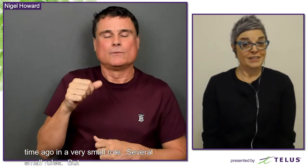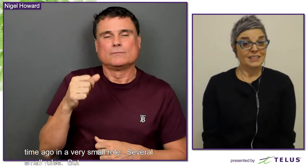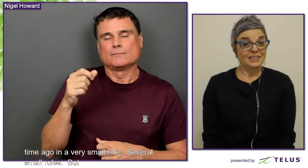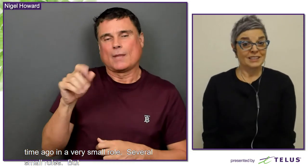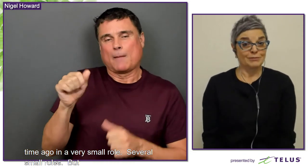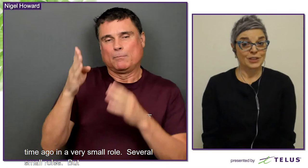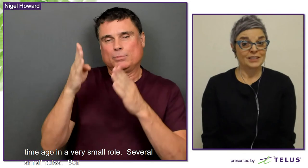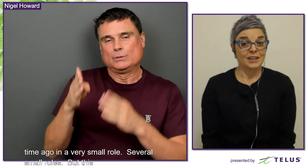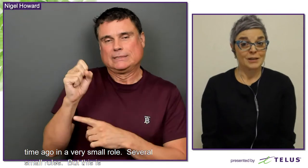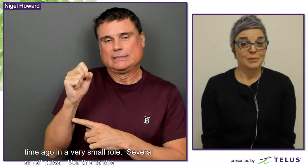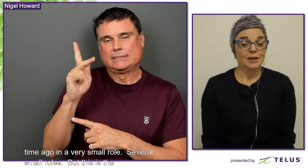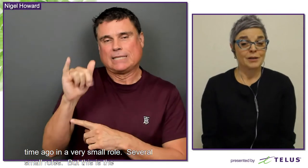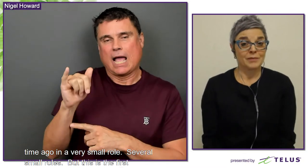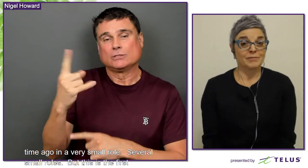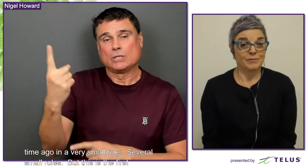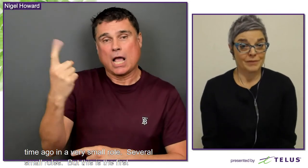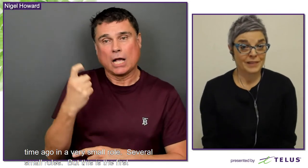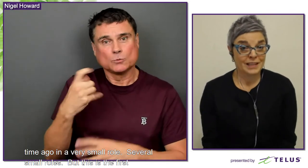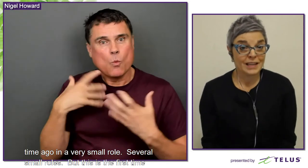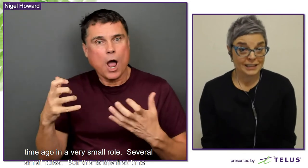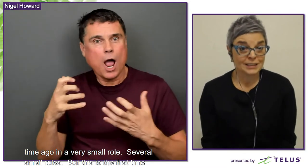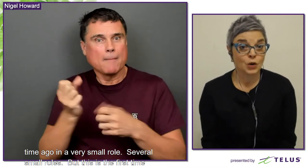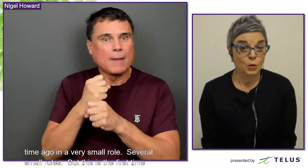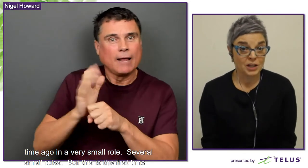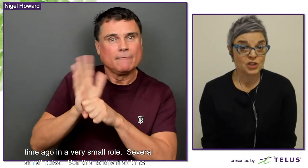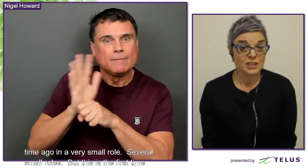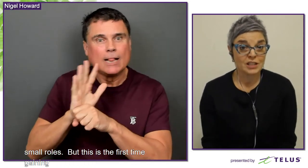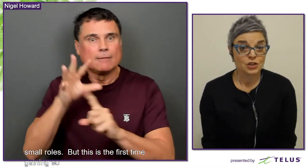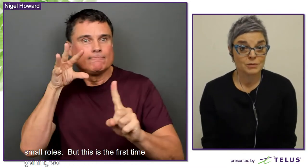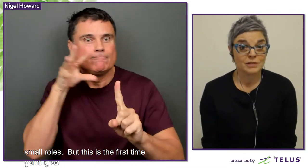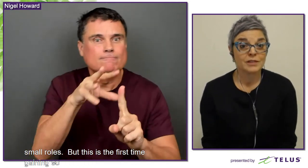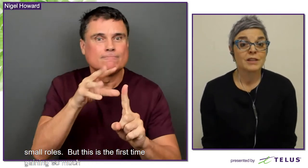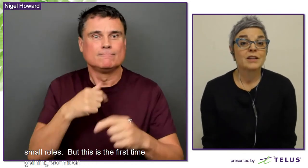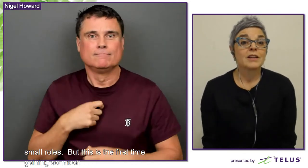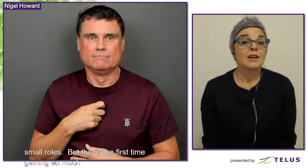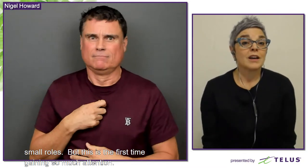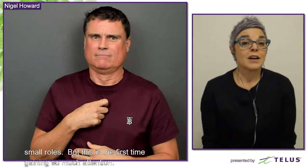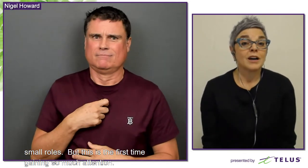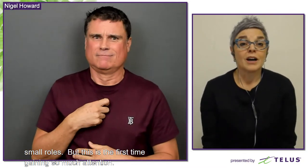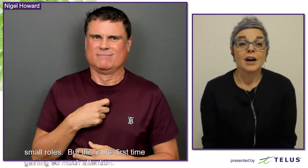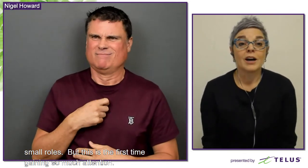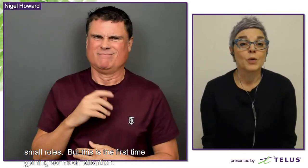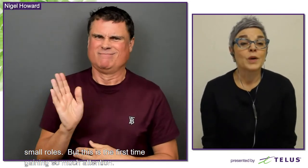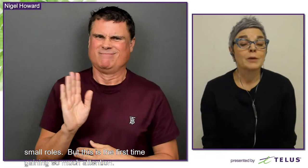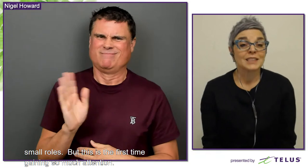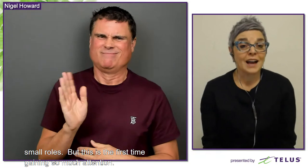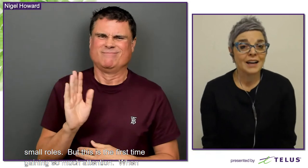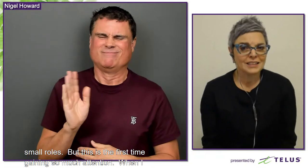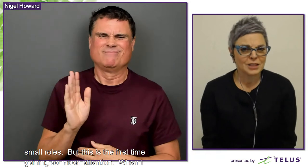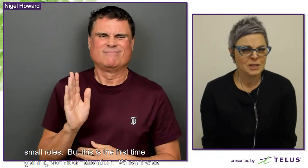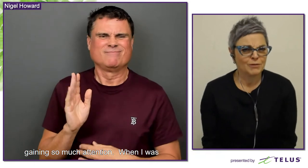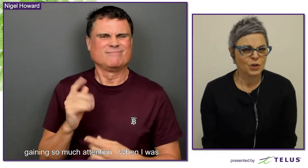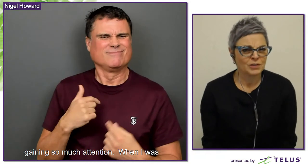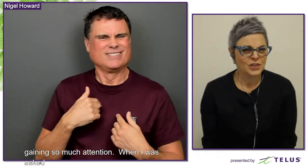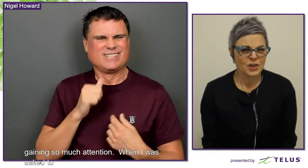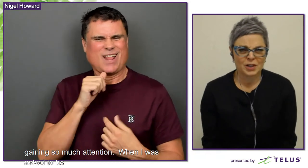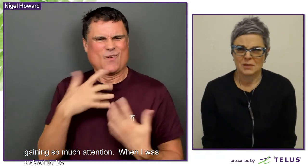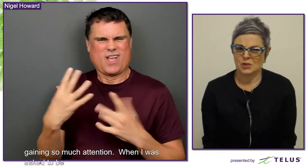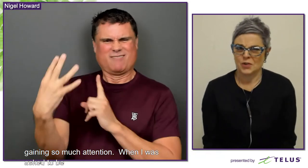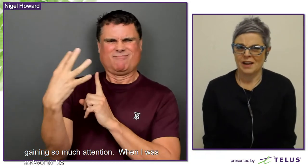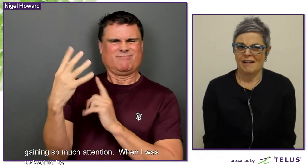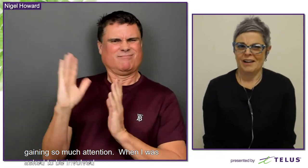But this is the first time gaining so much attention. When I was asked to be involved